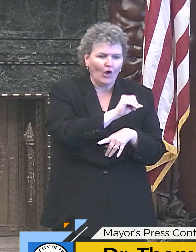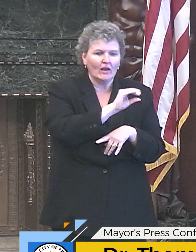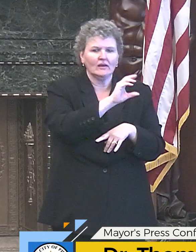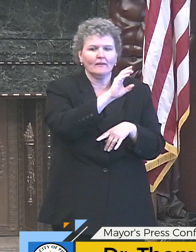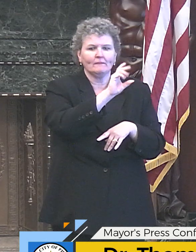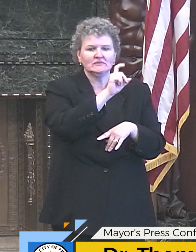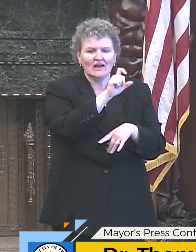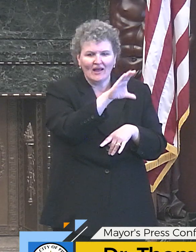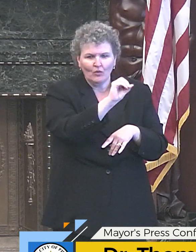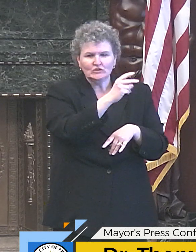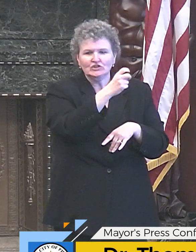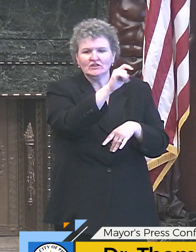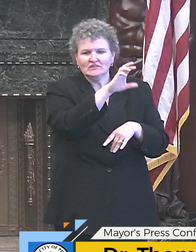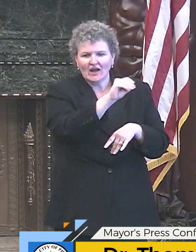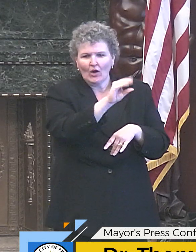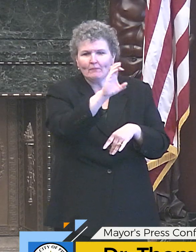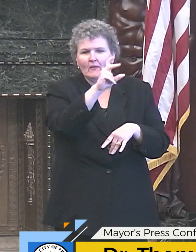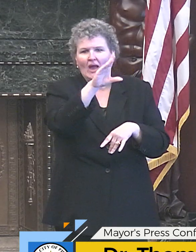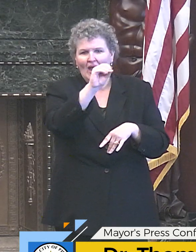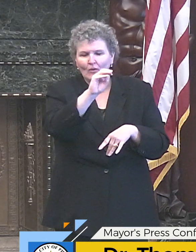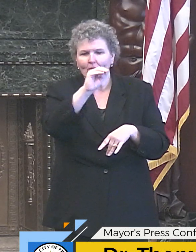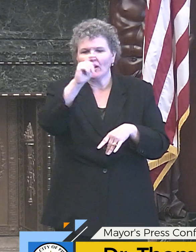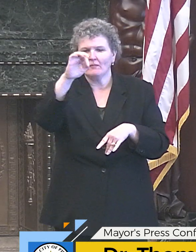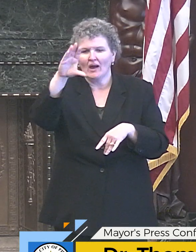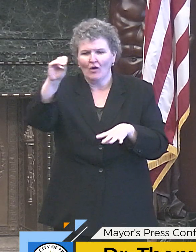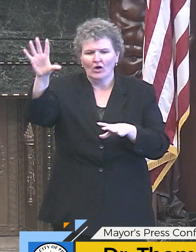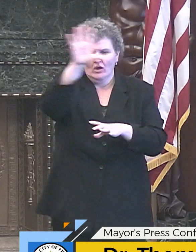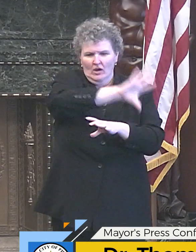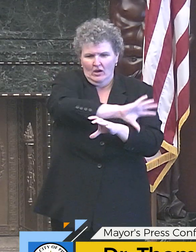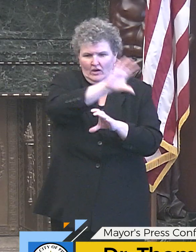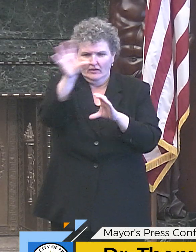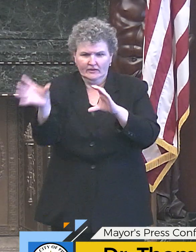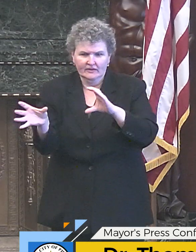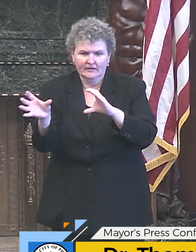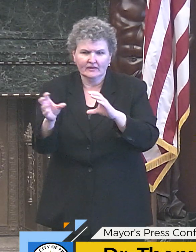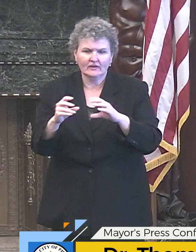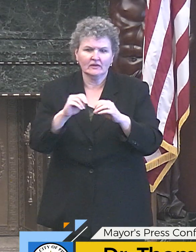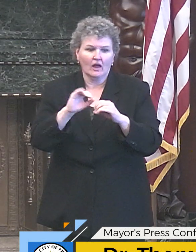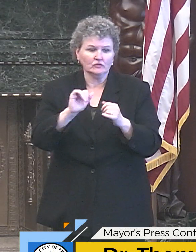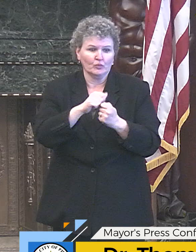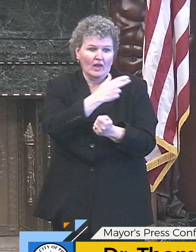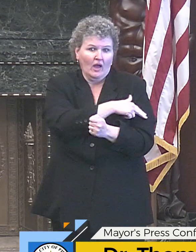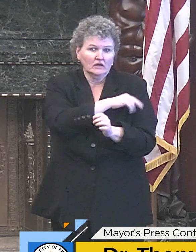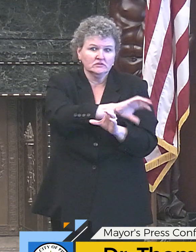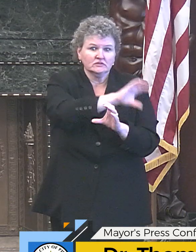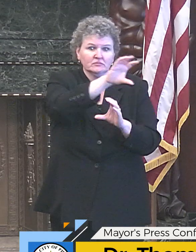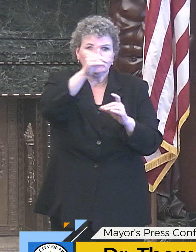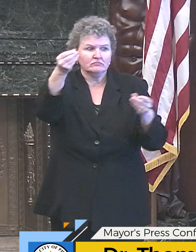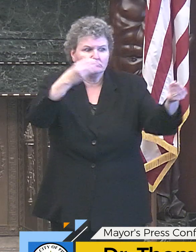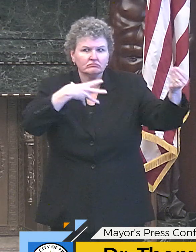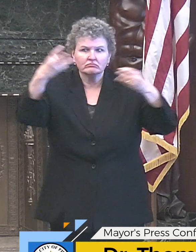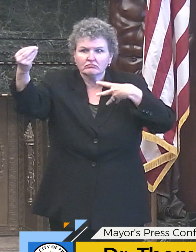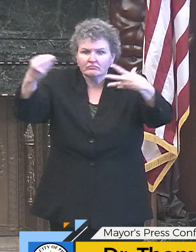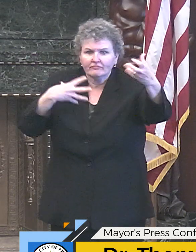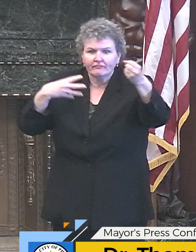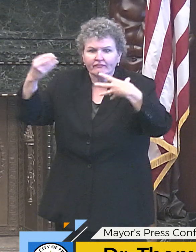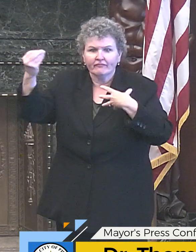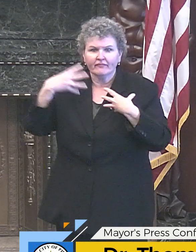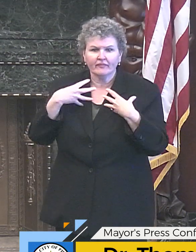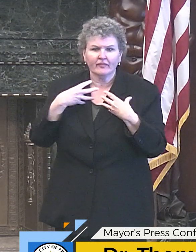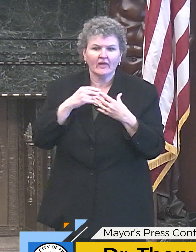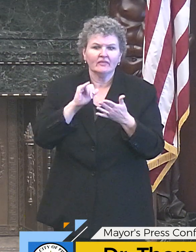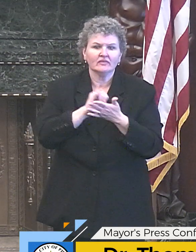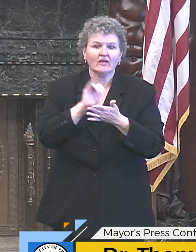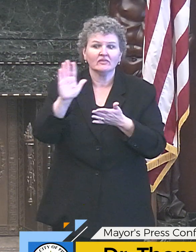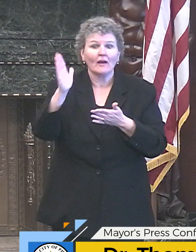Chester County. We also have information from the hospitals on an ongoing basis about what percentage of their hospital